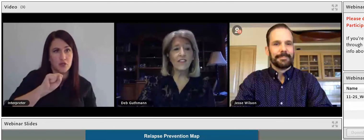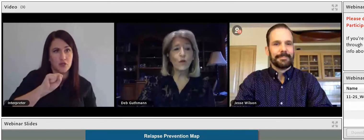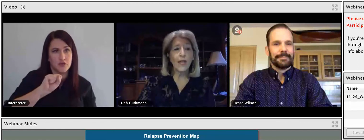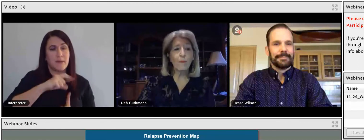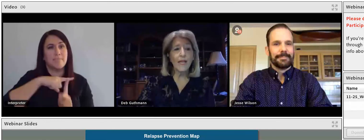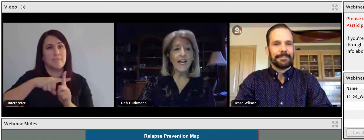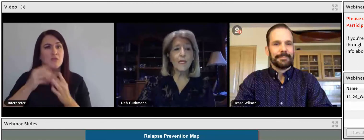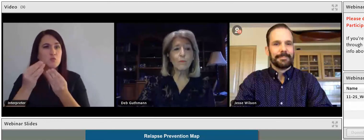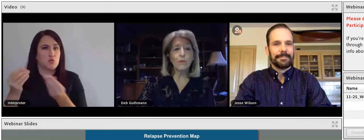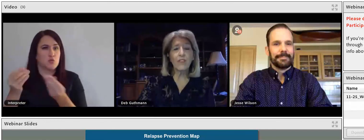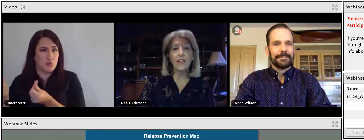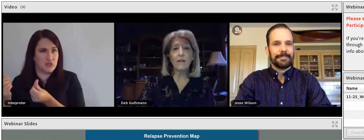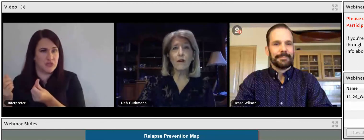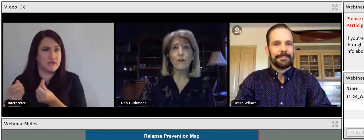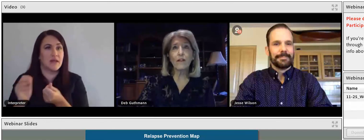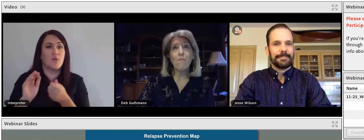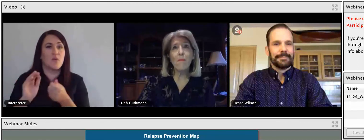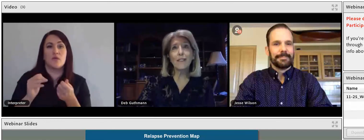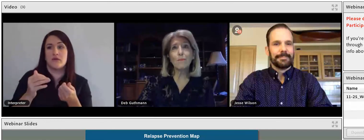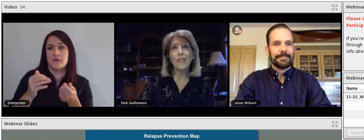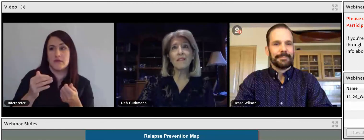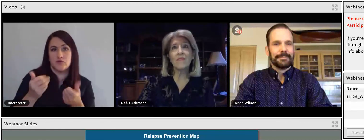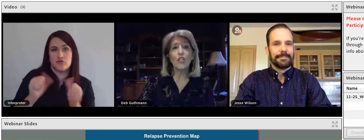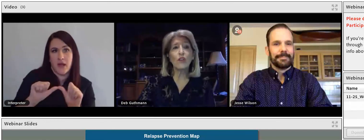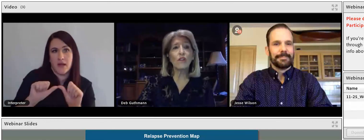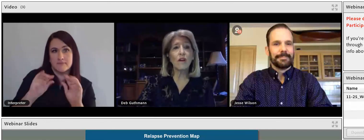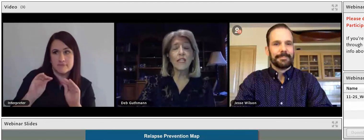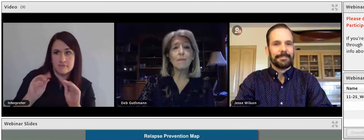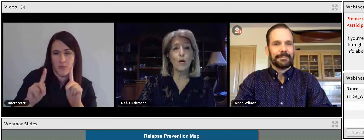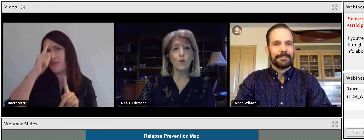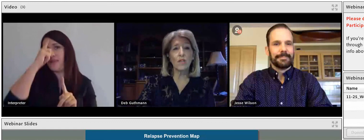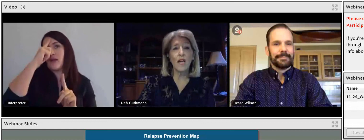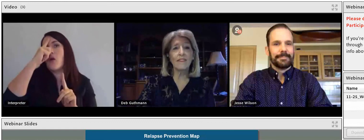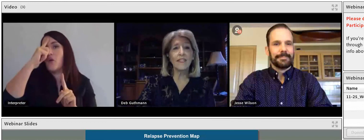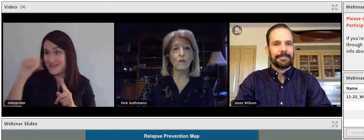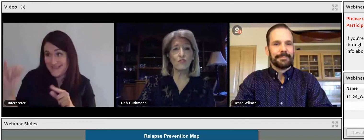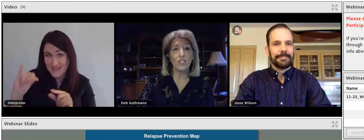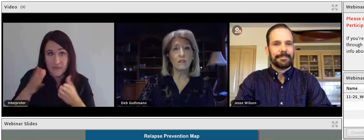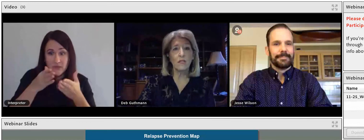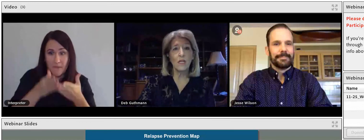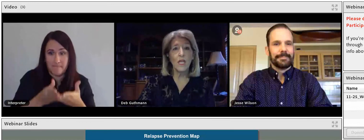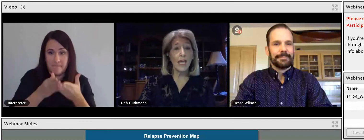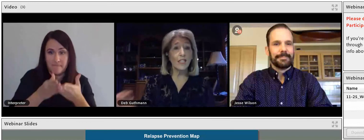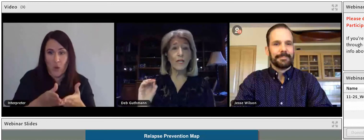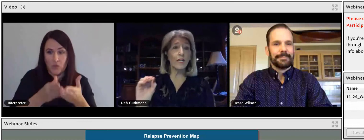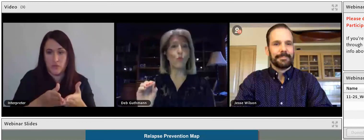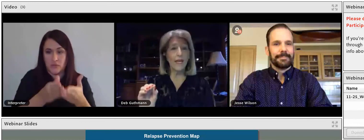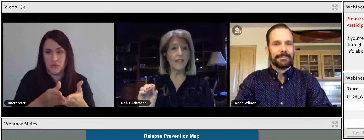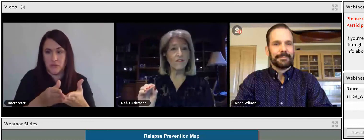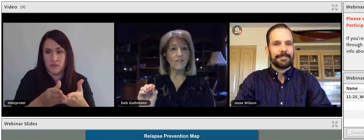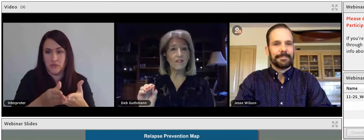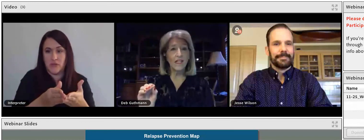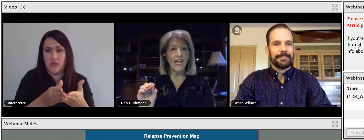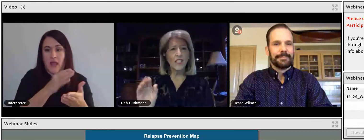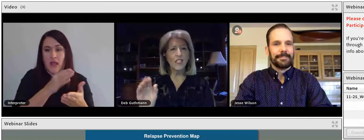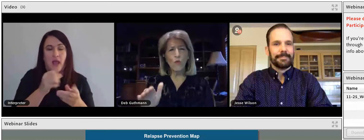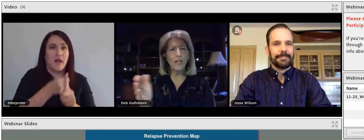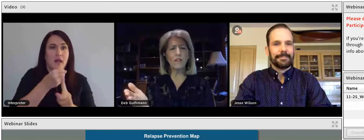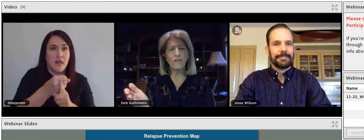solutions. And the way we have people think about it might be you're in a boat on the ocean and you hit a